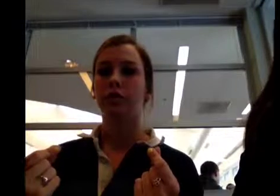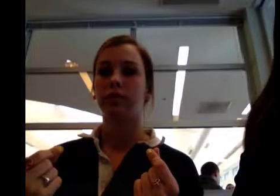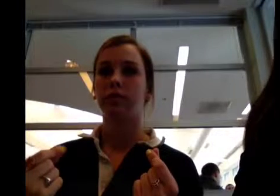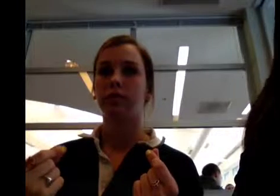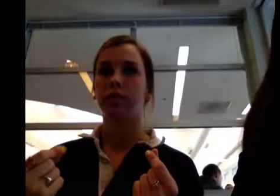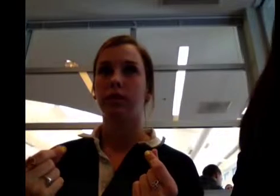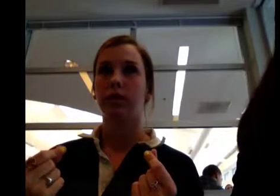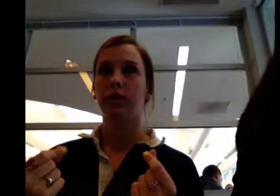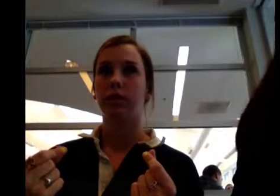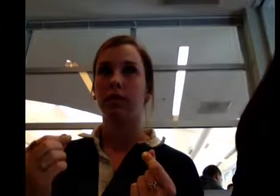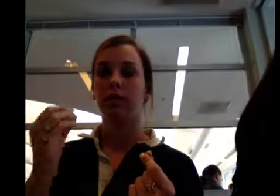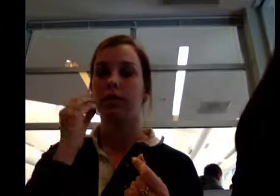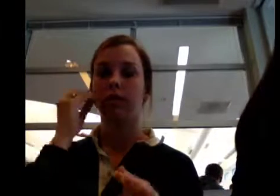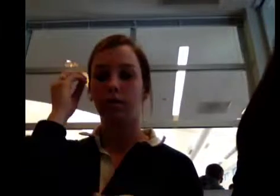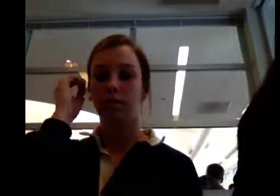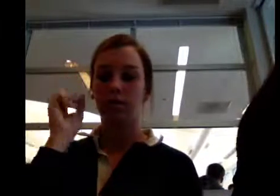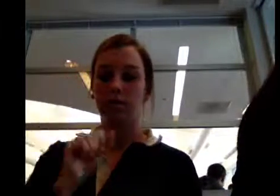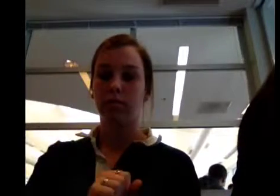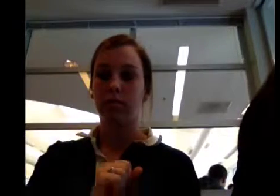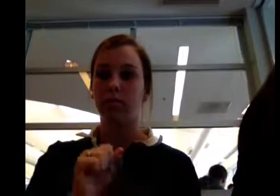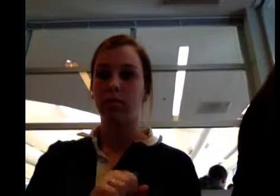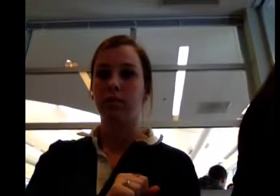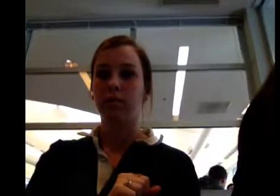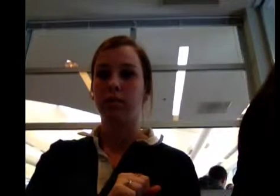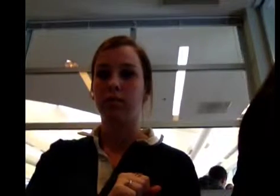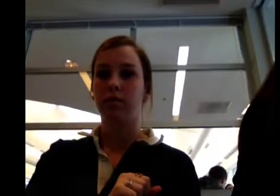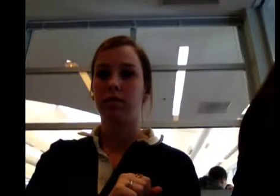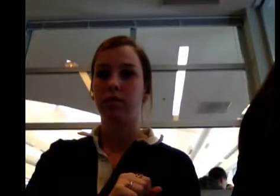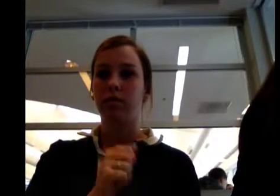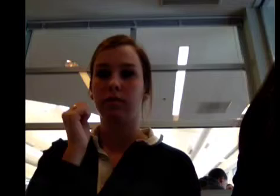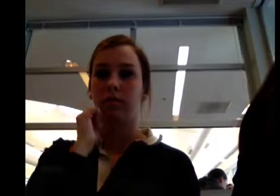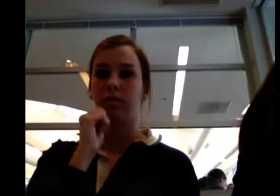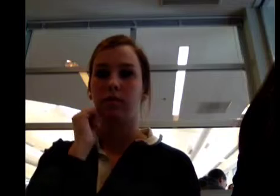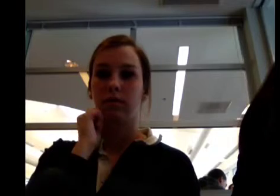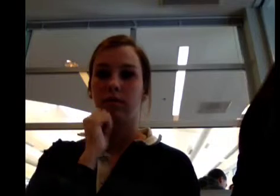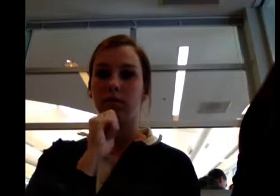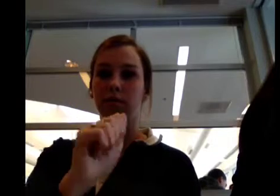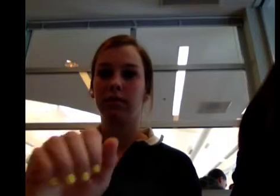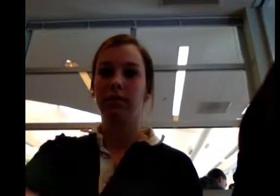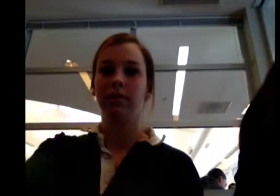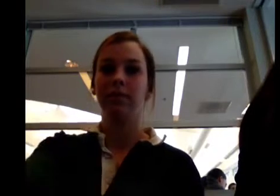you see me? Yeah, 1:17. Oh my goodness. Wait, how do you see me? Wait, my iPad.